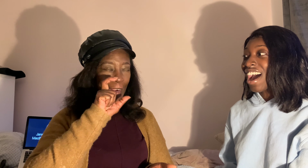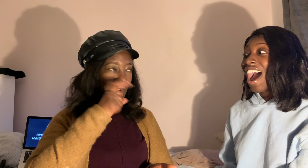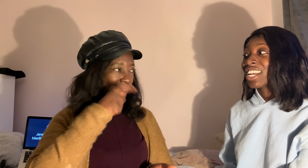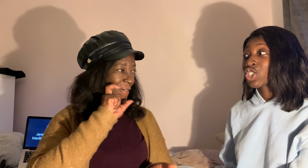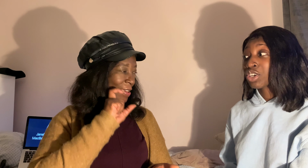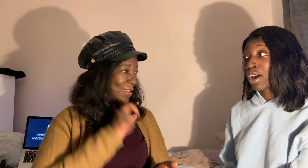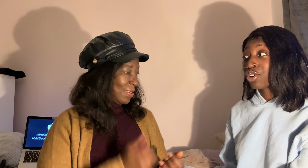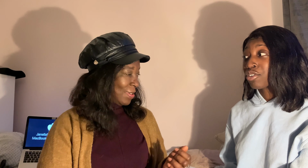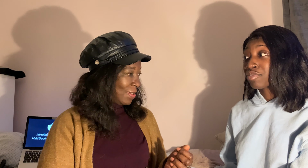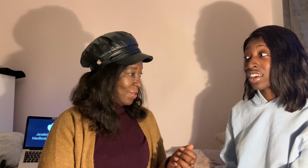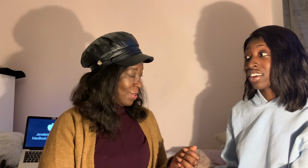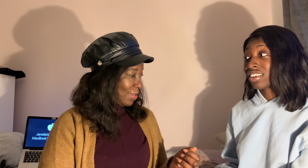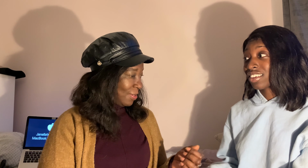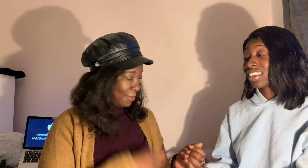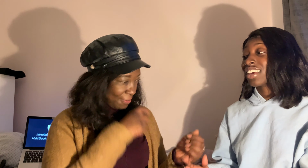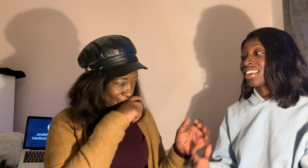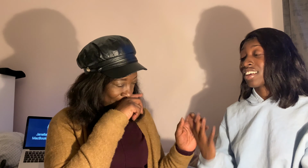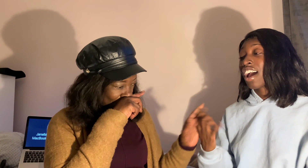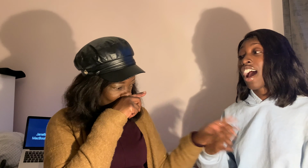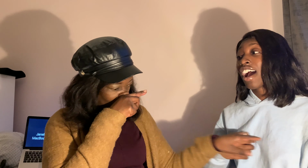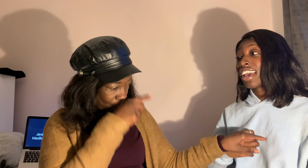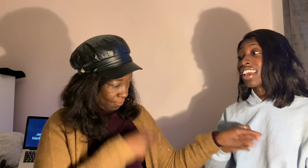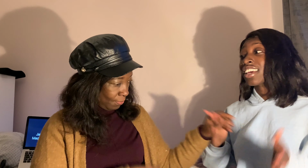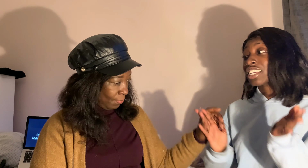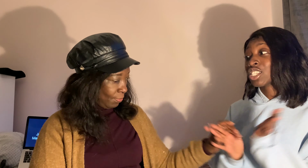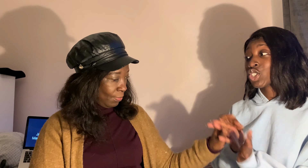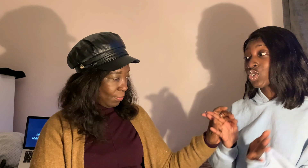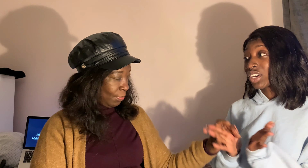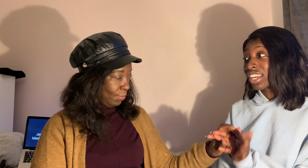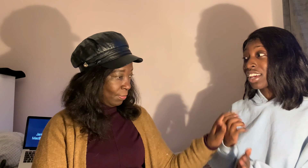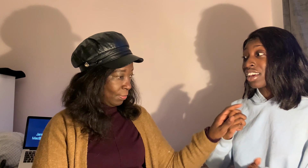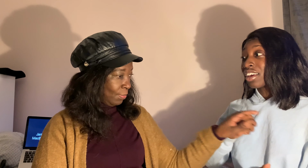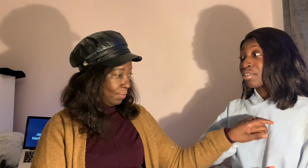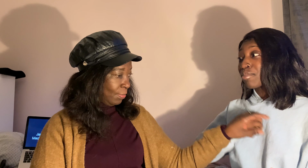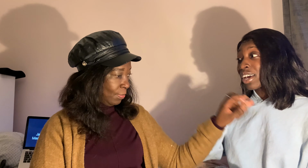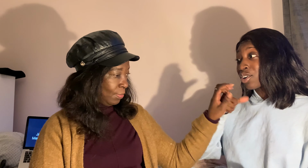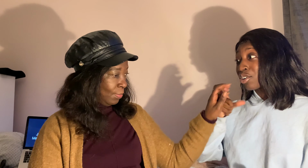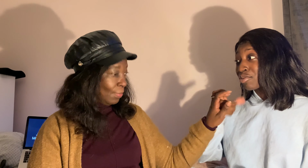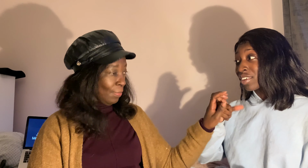I enjoy my coffee. Okay. I enjoy my coffee.